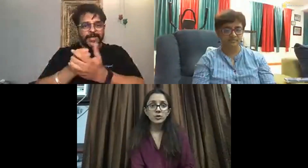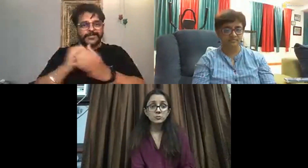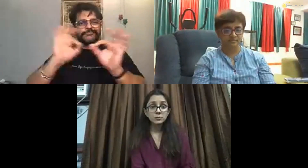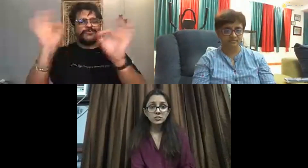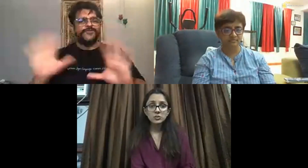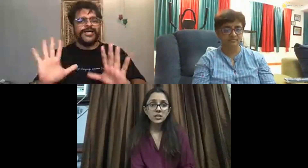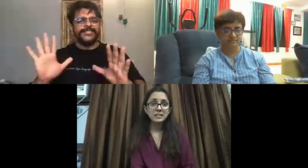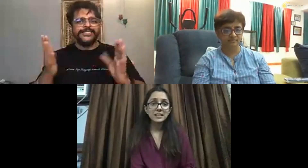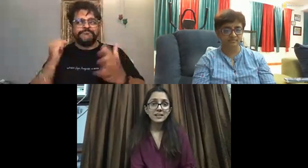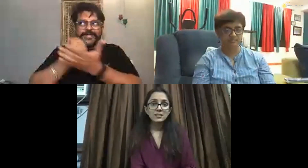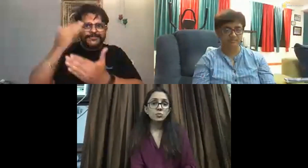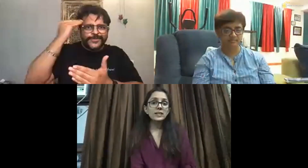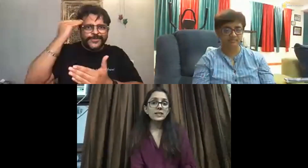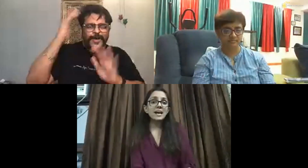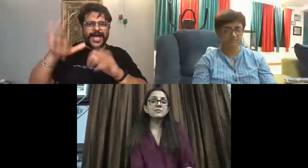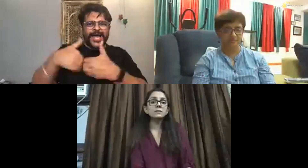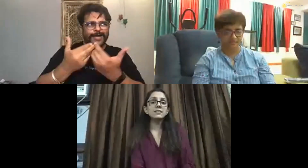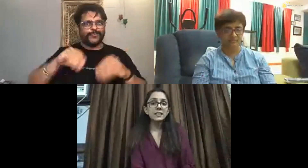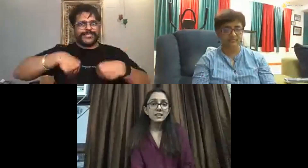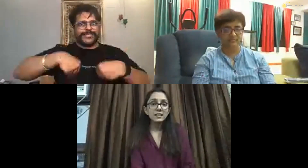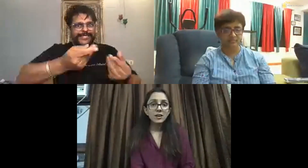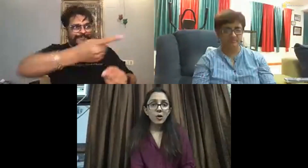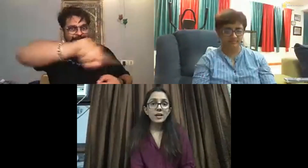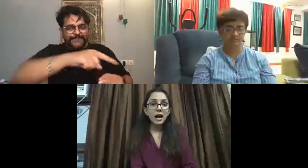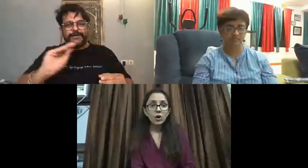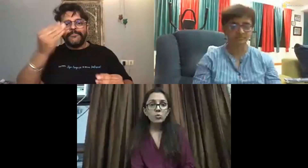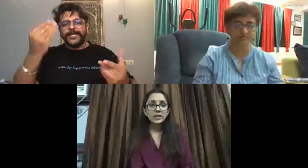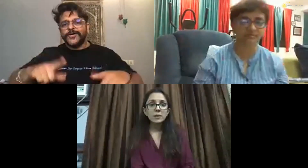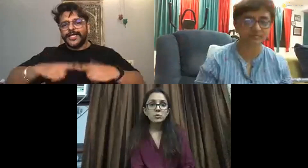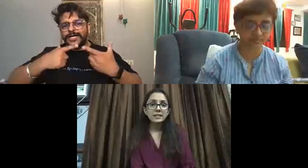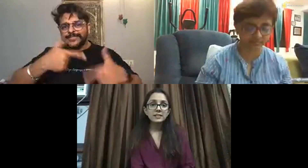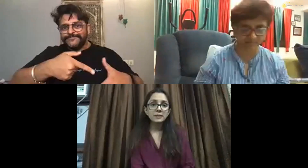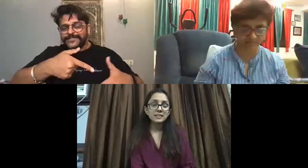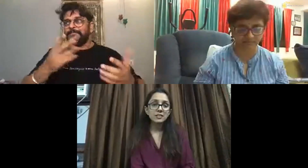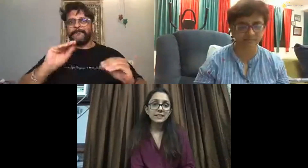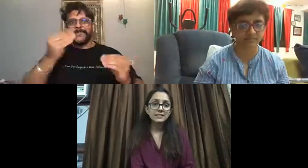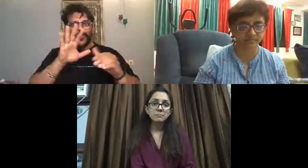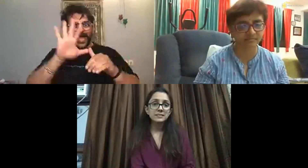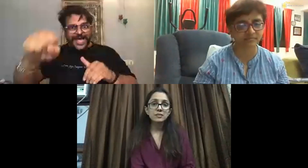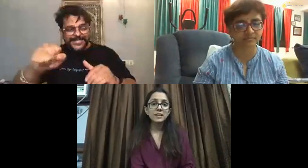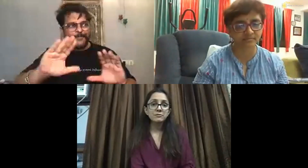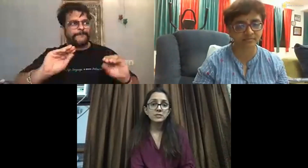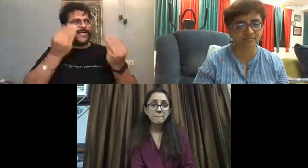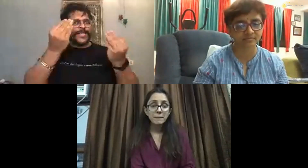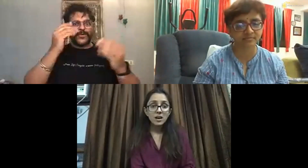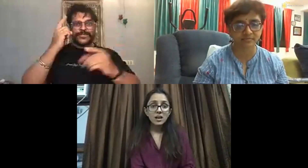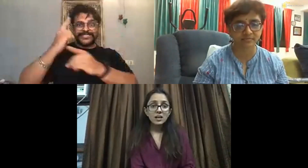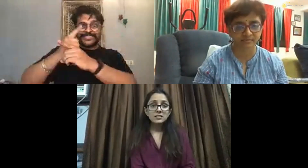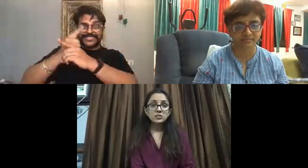new entrepreneurs are going to be there. So we have to be ready on how we are providing the best kind of access and best kind of life to